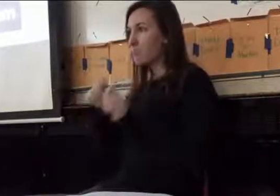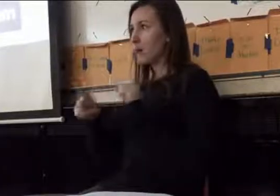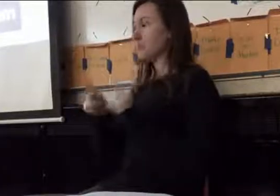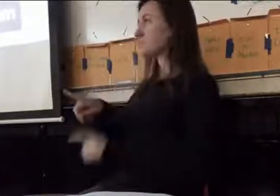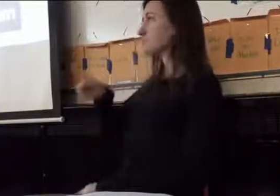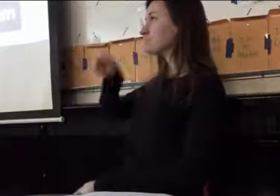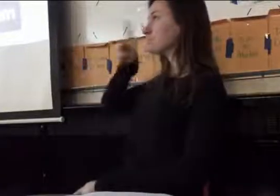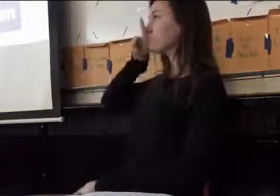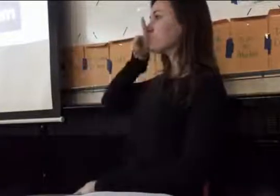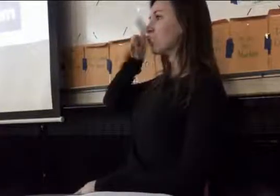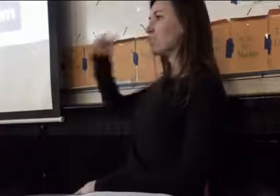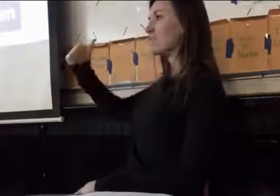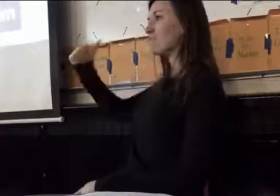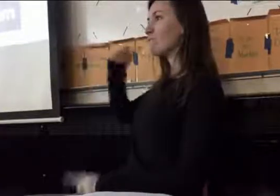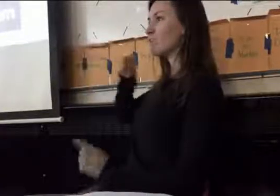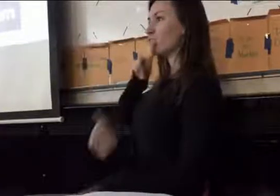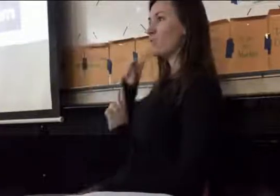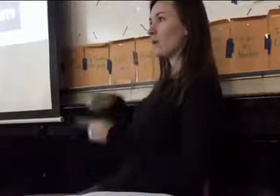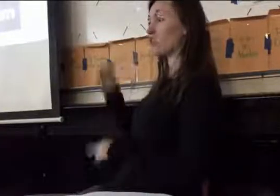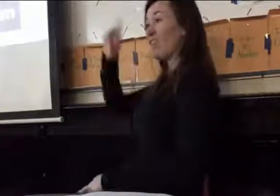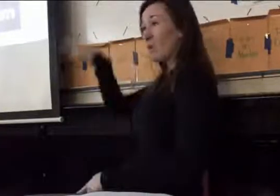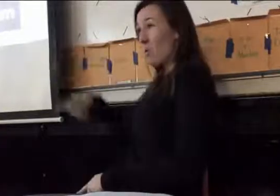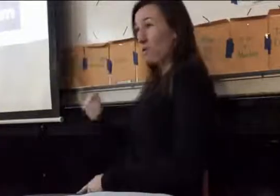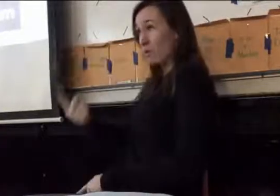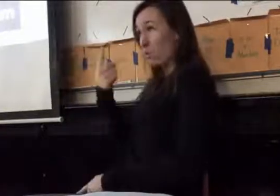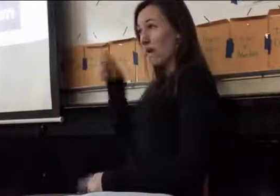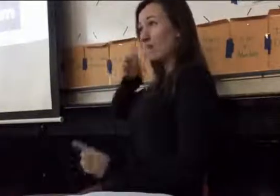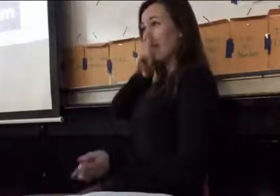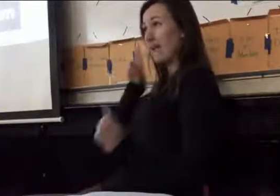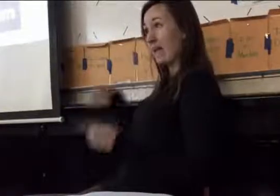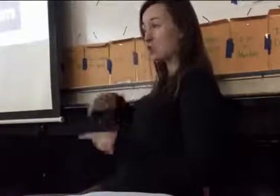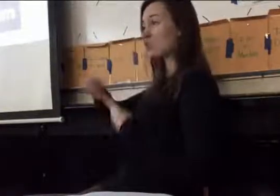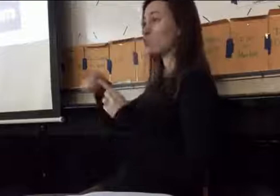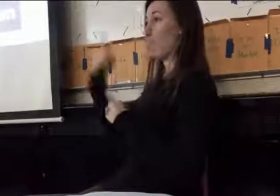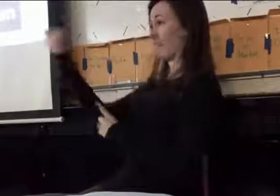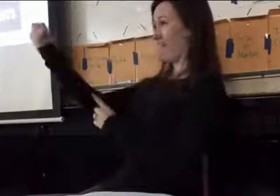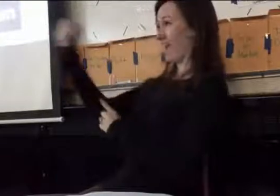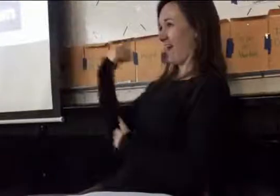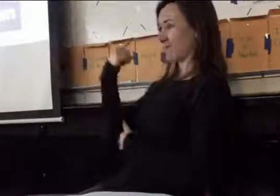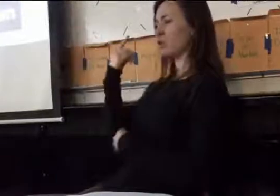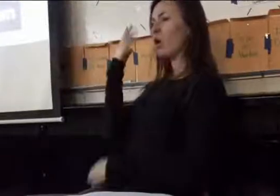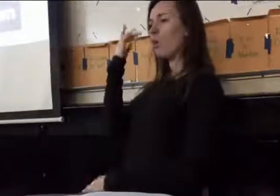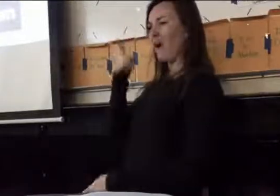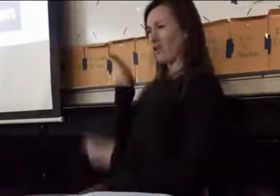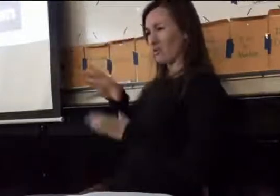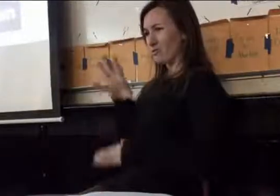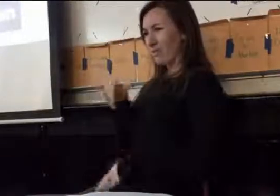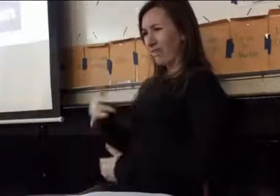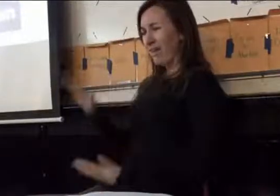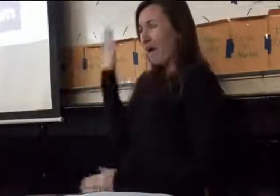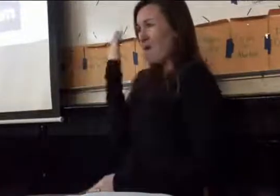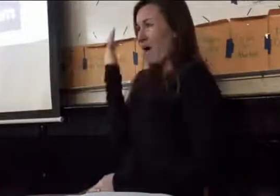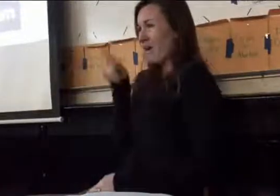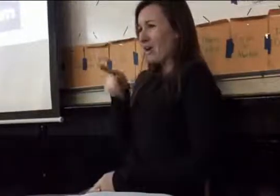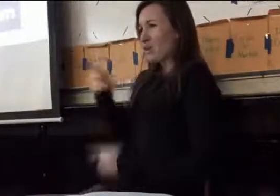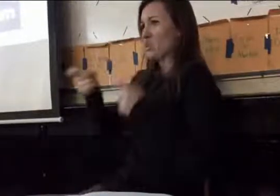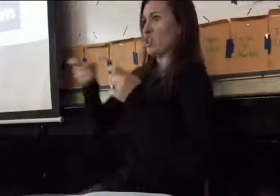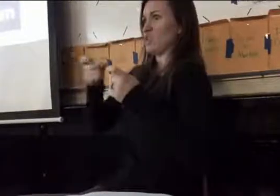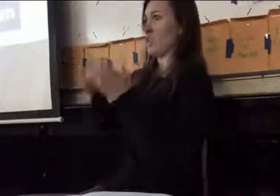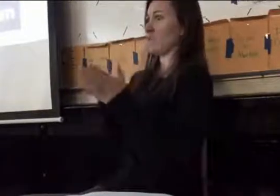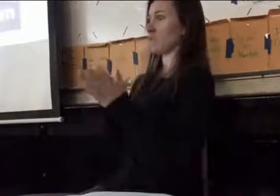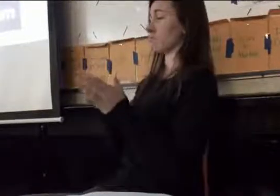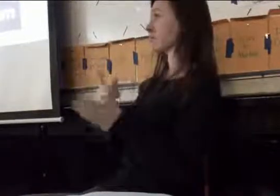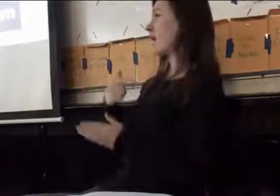answered any question. The only question he answered is when they asked him, why are you doing this? He said, I'm just doing what any